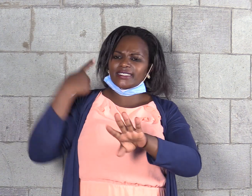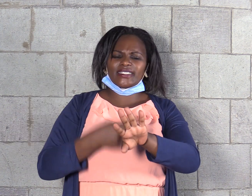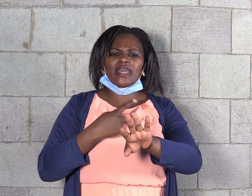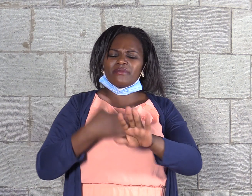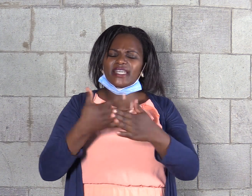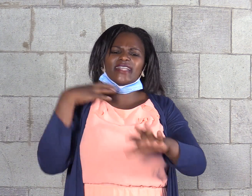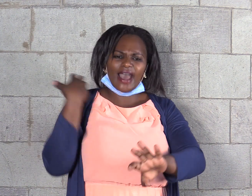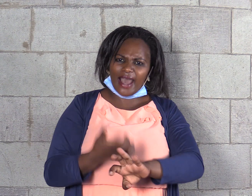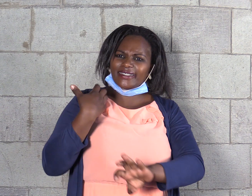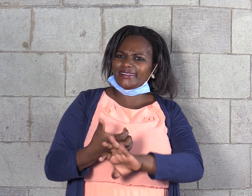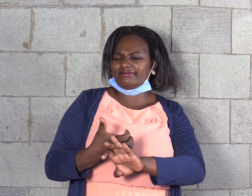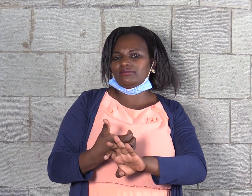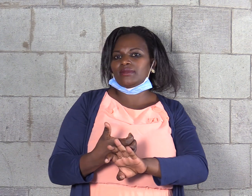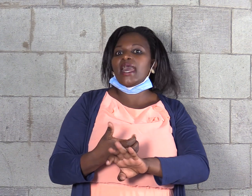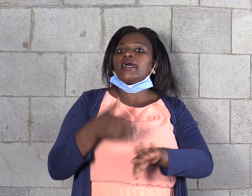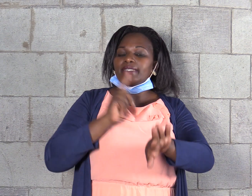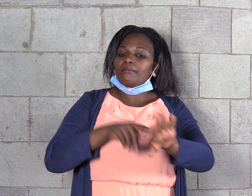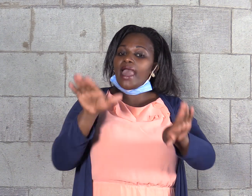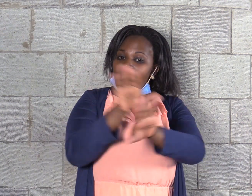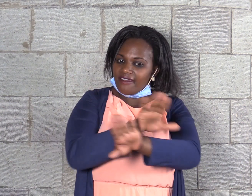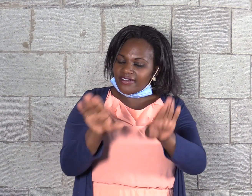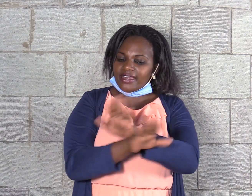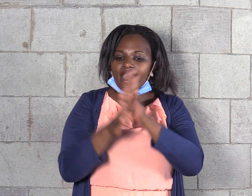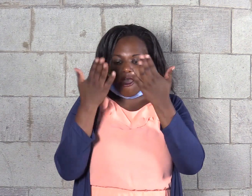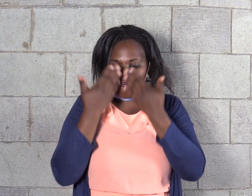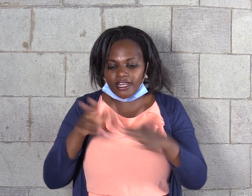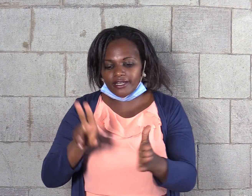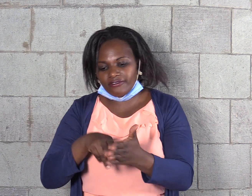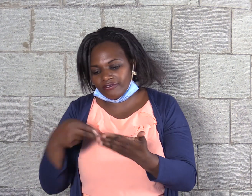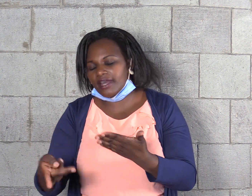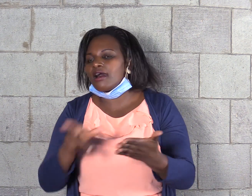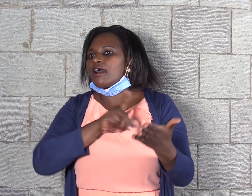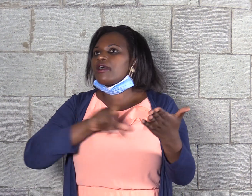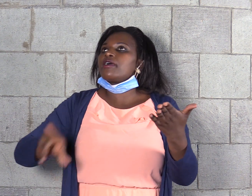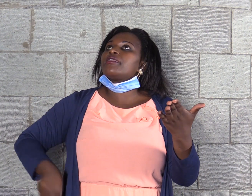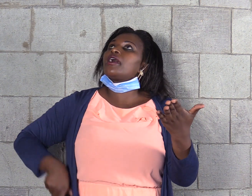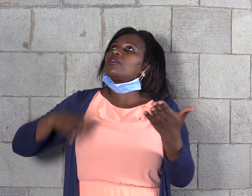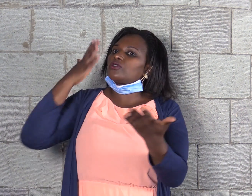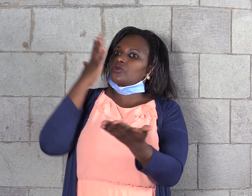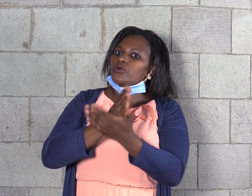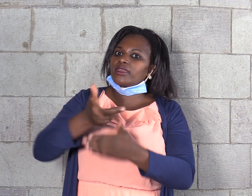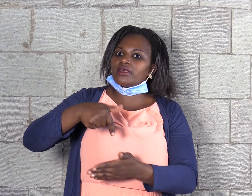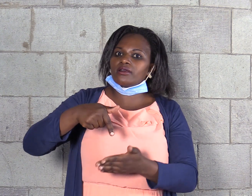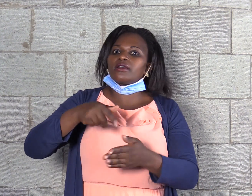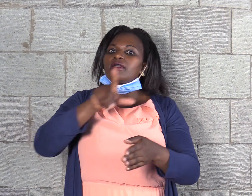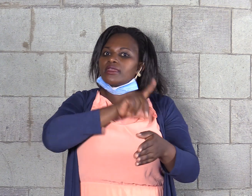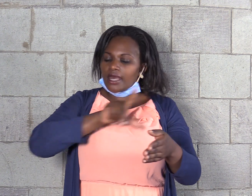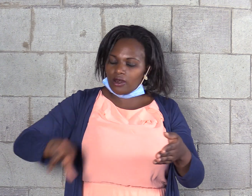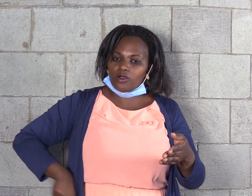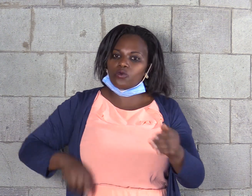even when everything else seems to have failed. The Lord will surely be with us. The Lord will surely walk with us, because He's